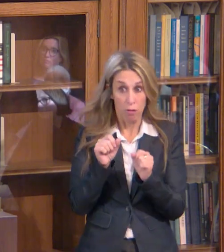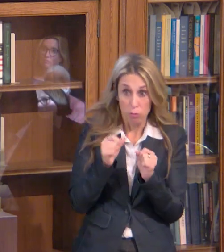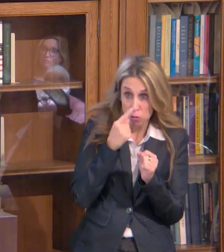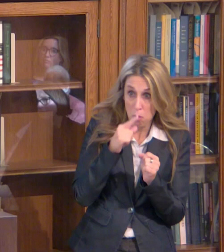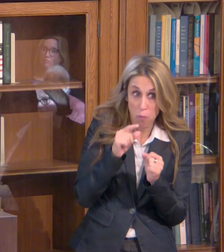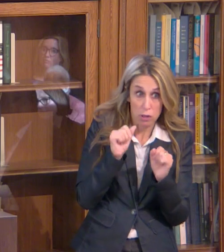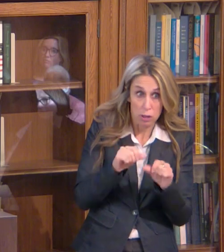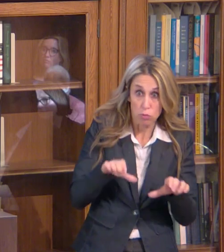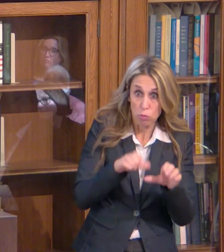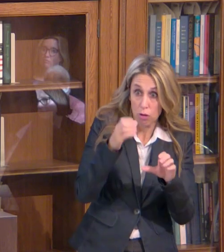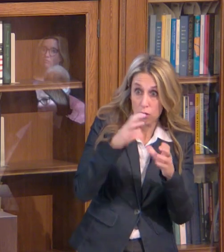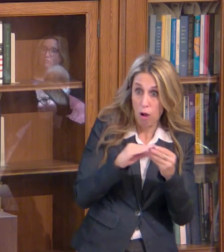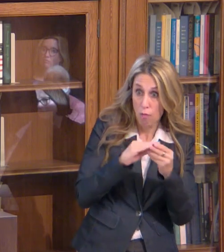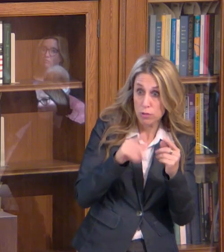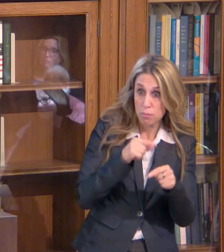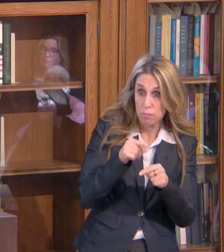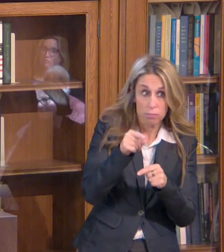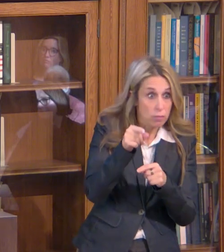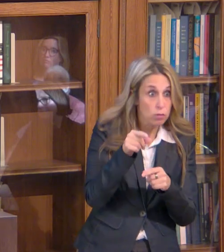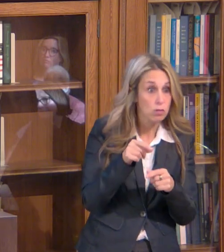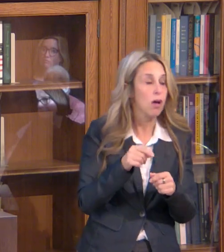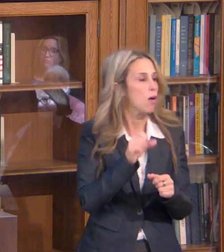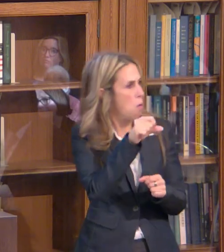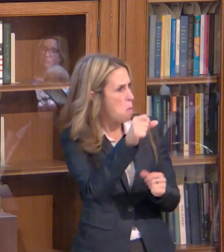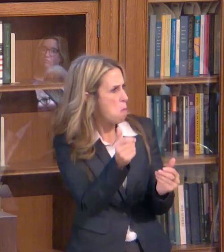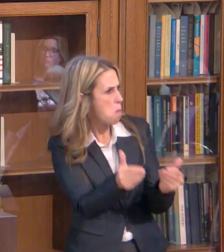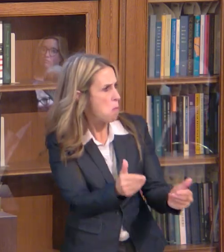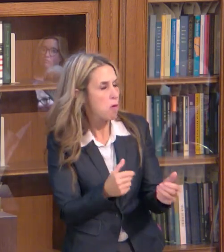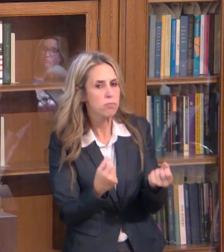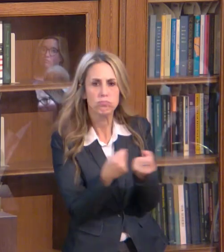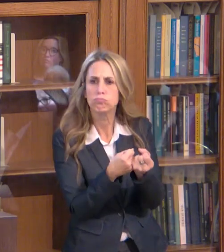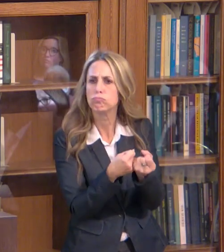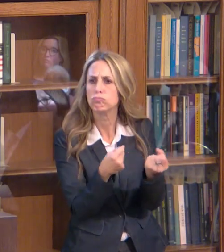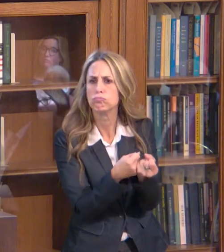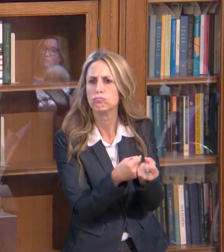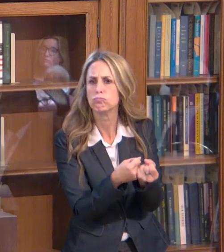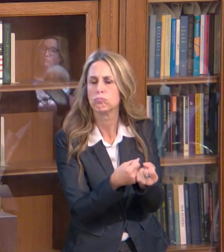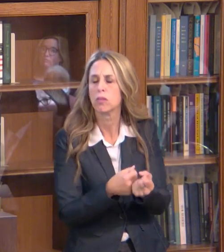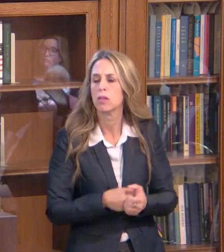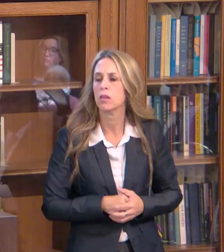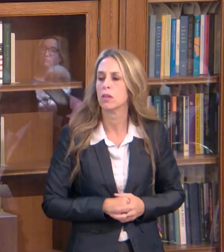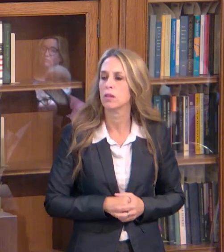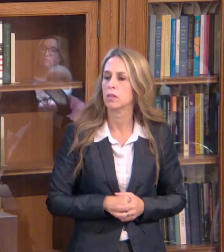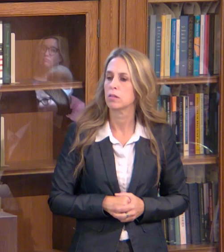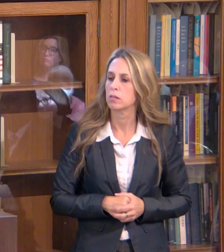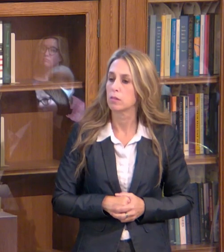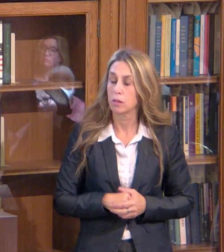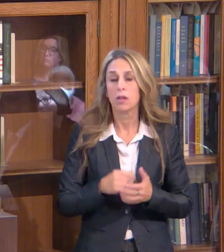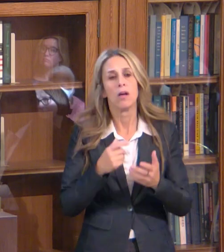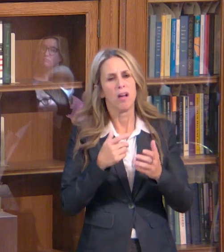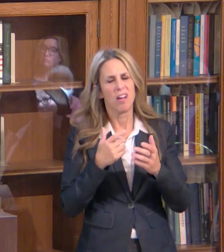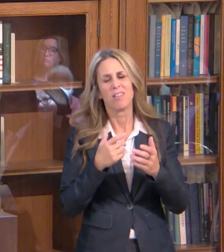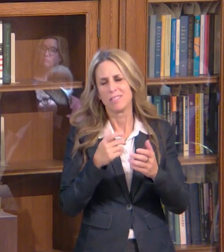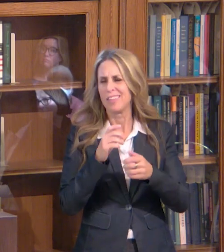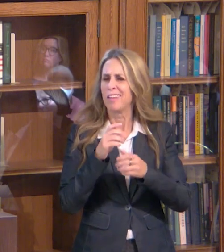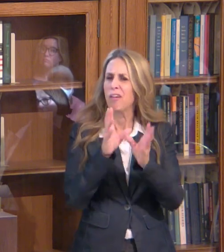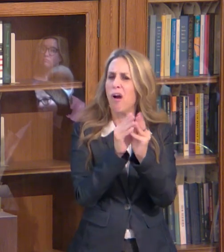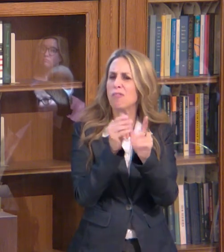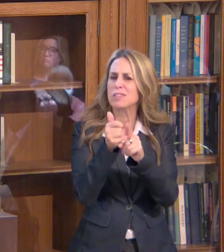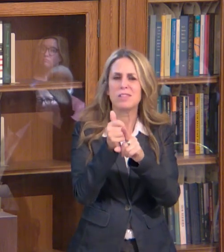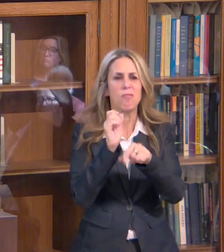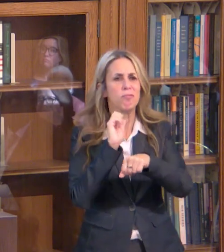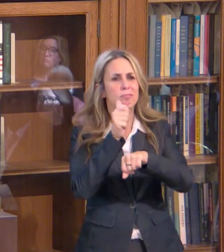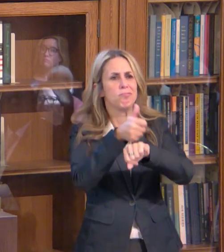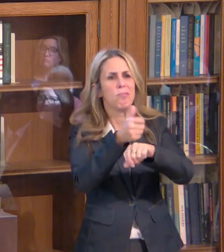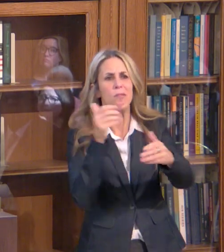to us go forward with this I supported and it's a long ways away if I